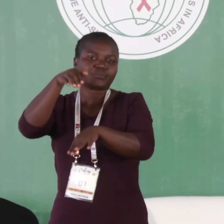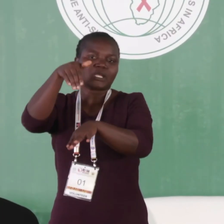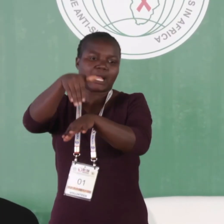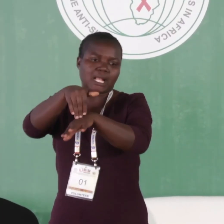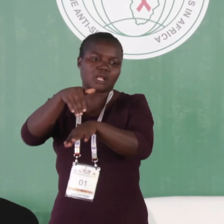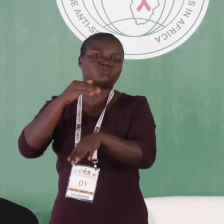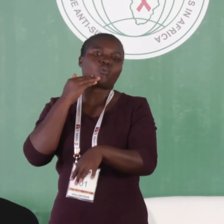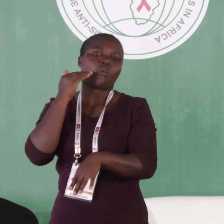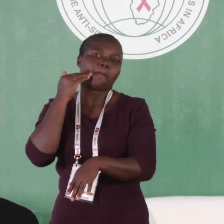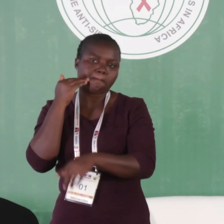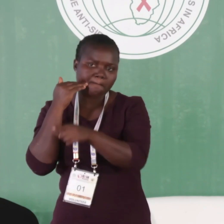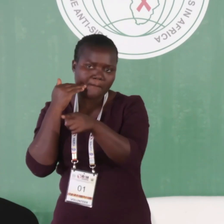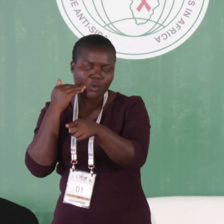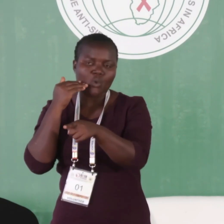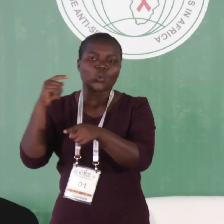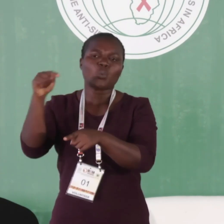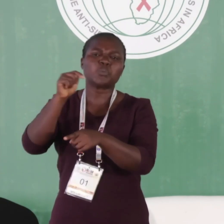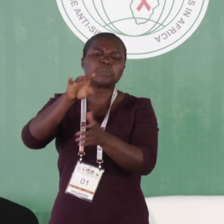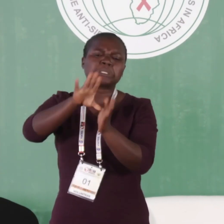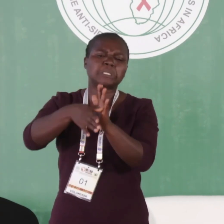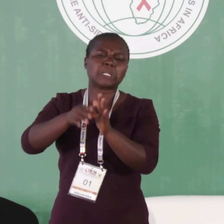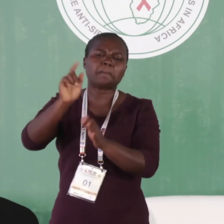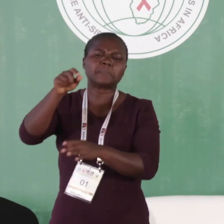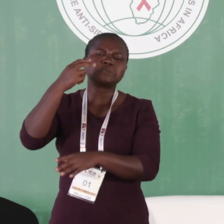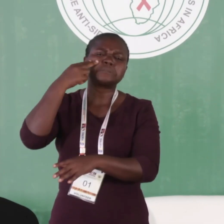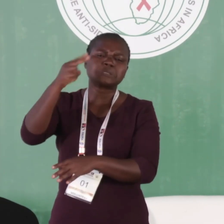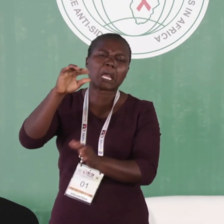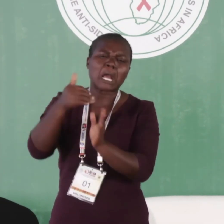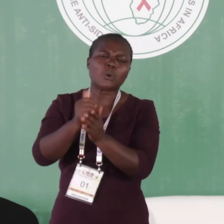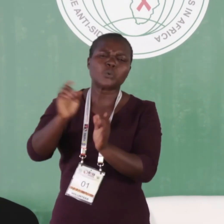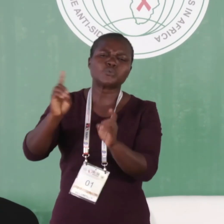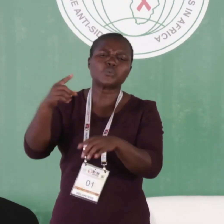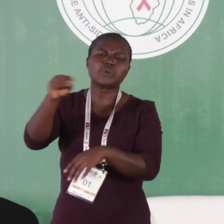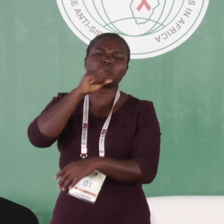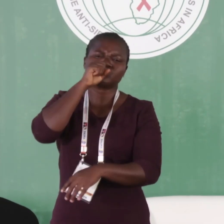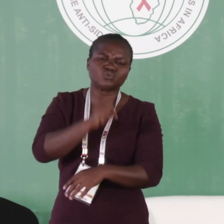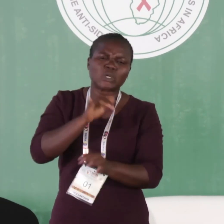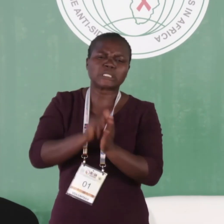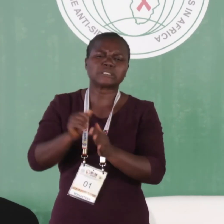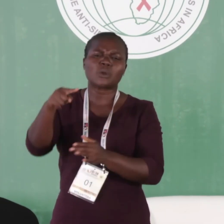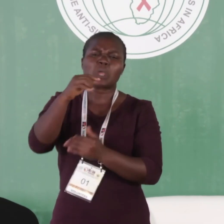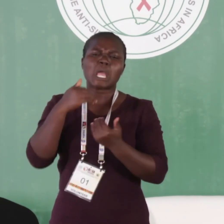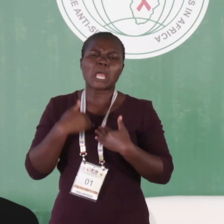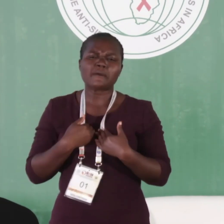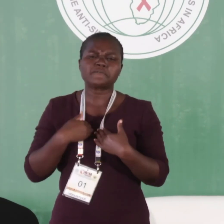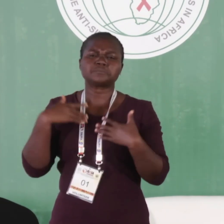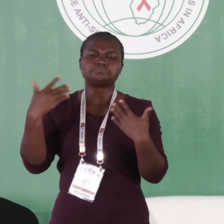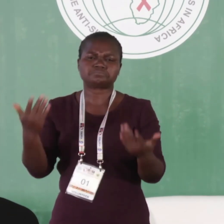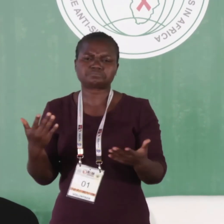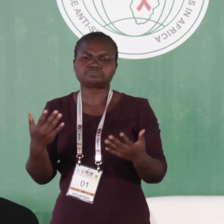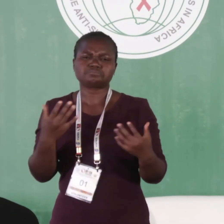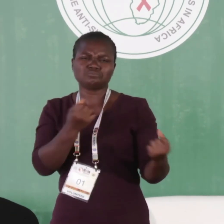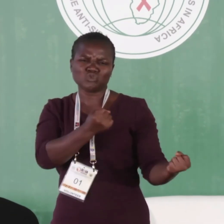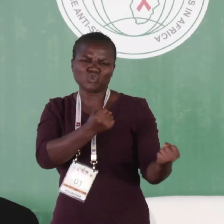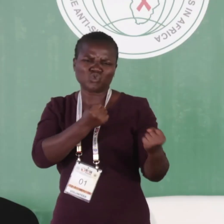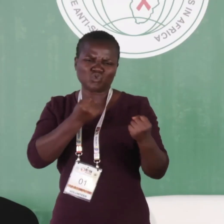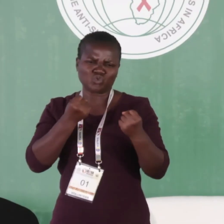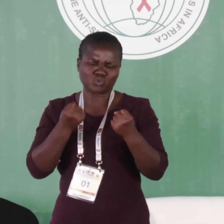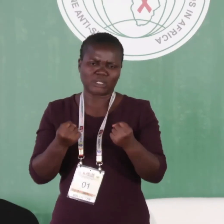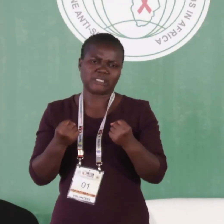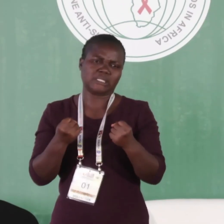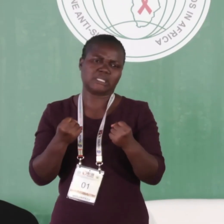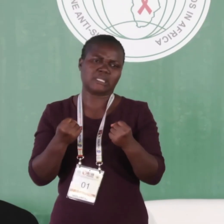some of that, and we need to then see how do we ensure that when we get to health system strengthening, we are talking healthcare